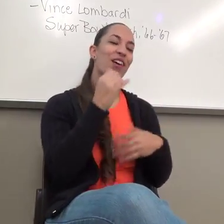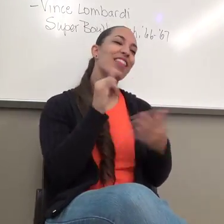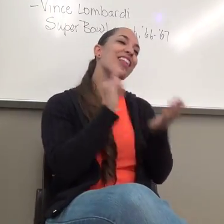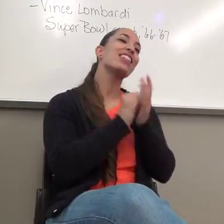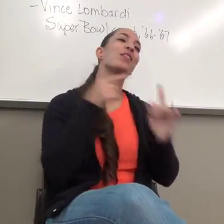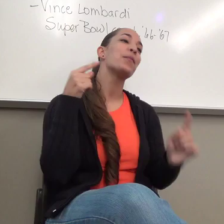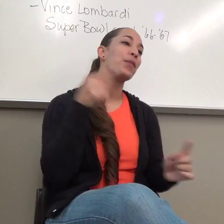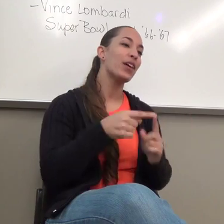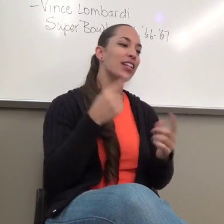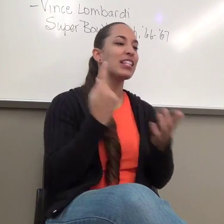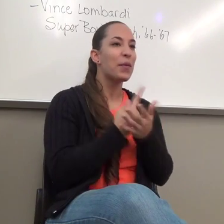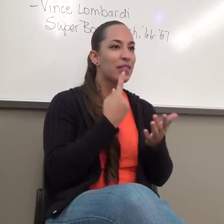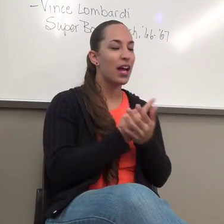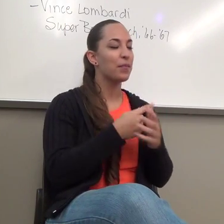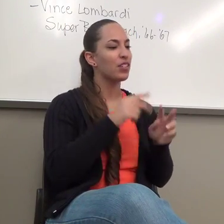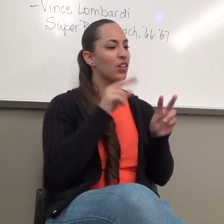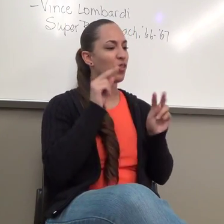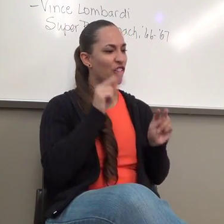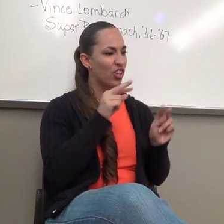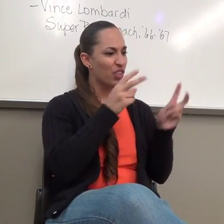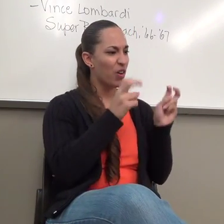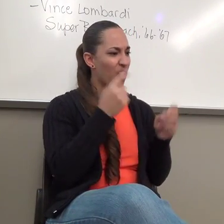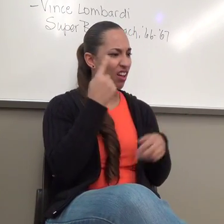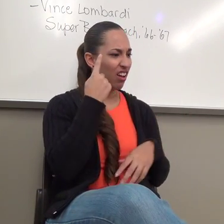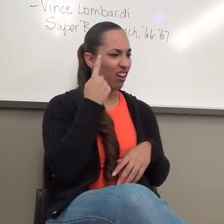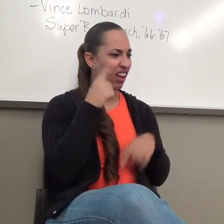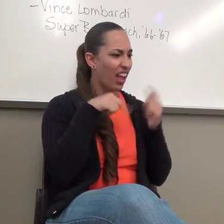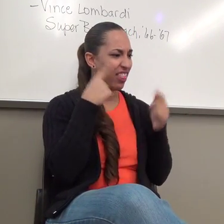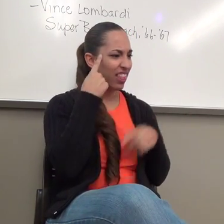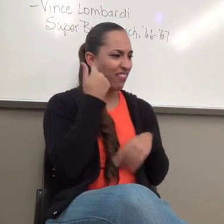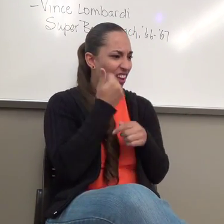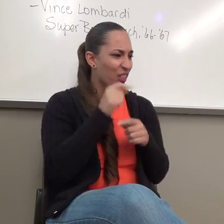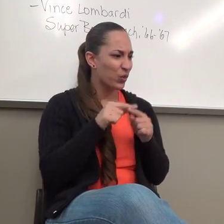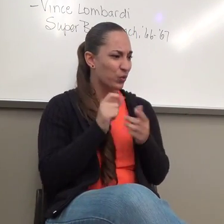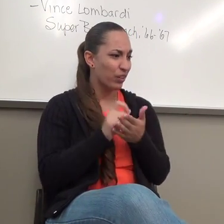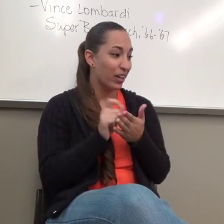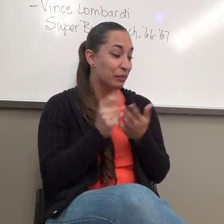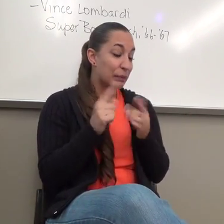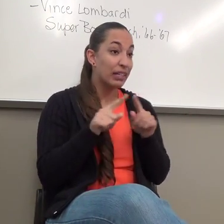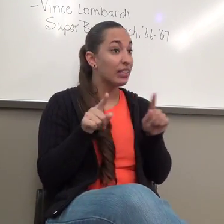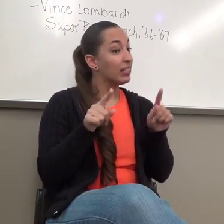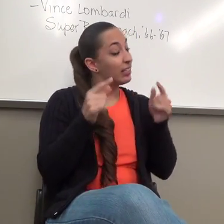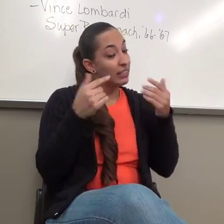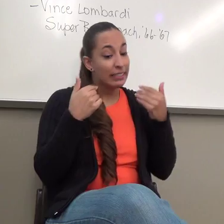anything to write, once you start, just the act of typing or handwriting, you're going to think of